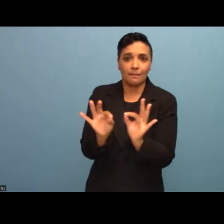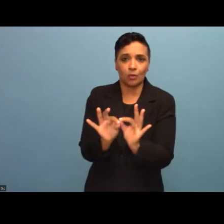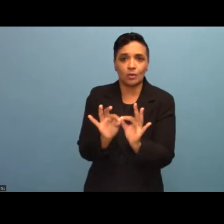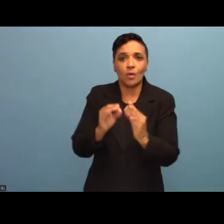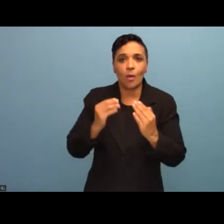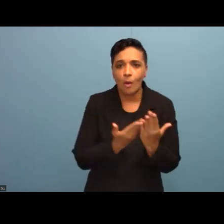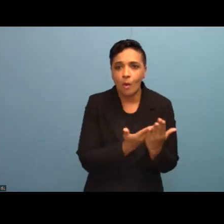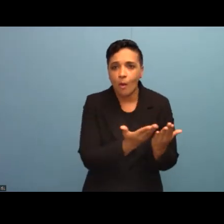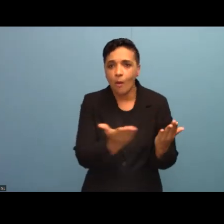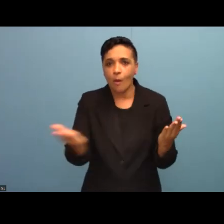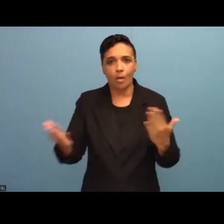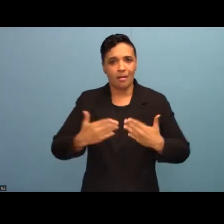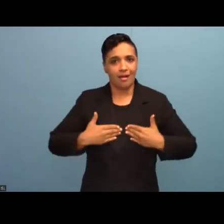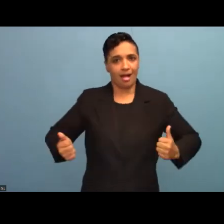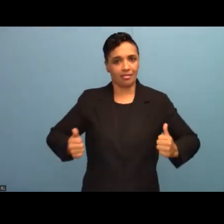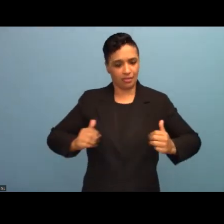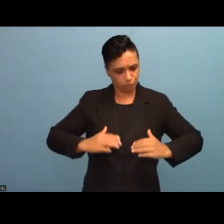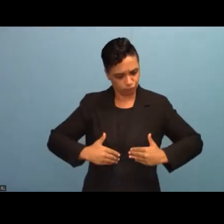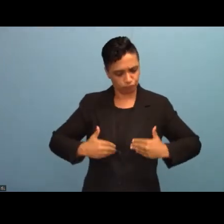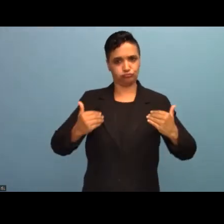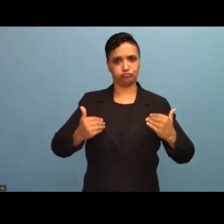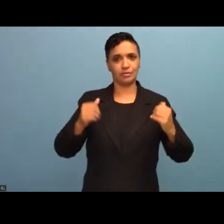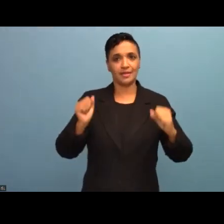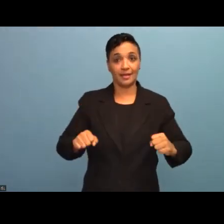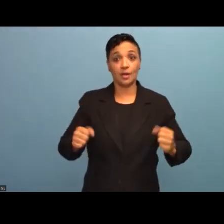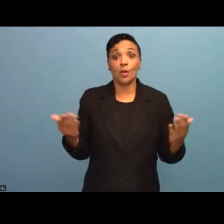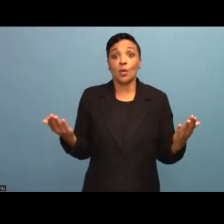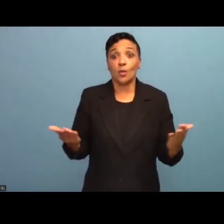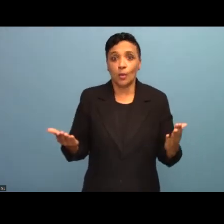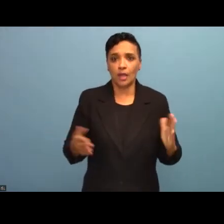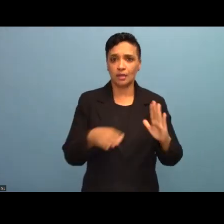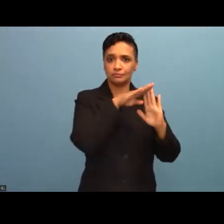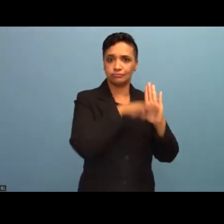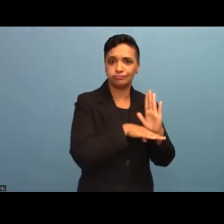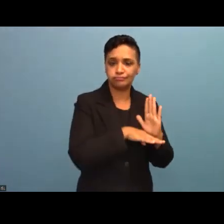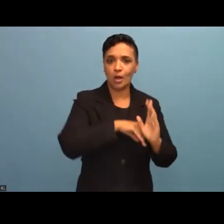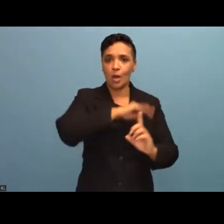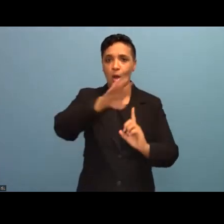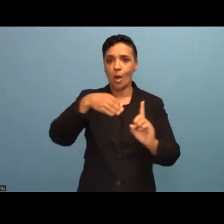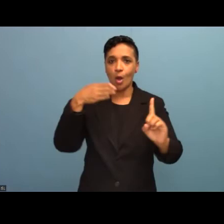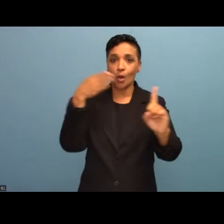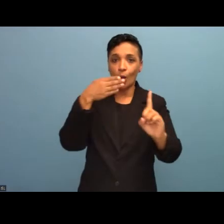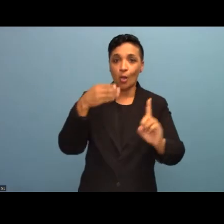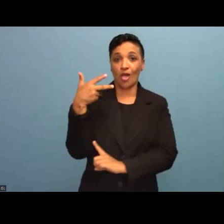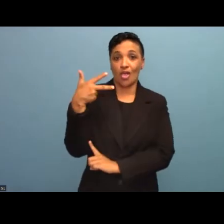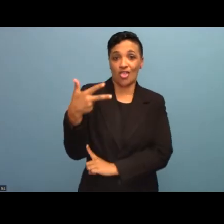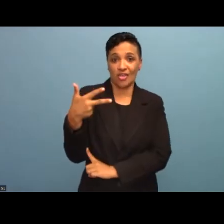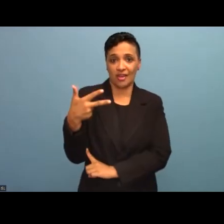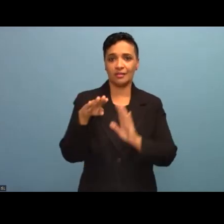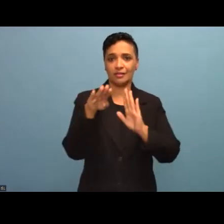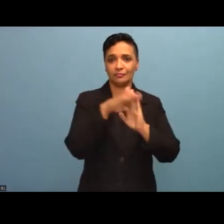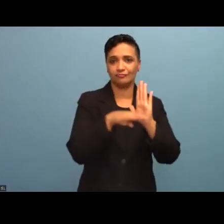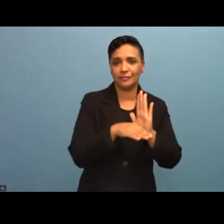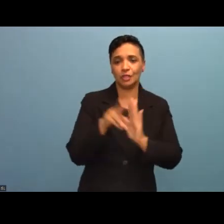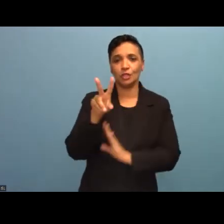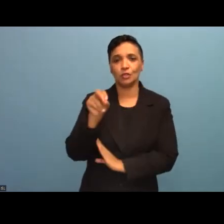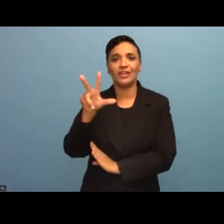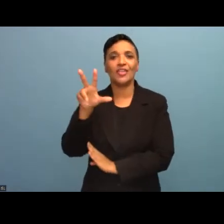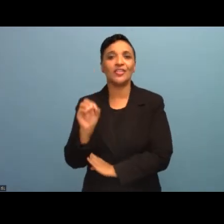health and well-being, as postulated under goal number 3 of the 2030 Agenda for Sustainable